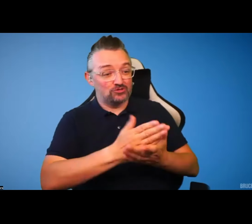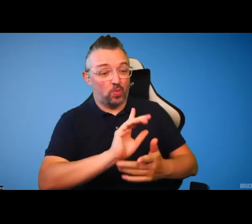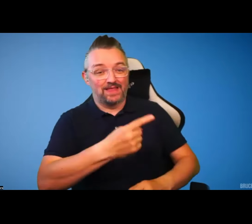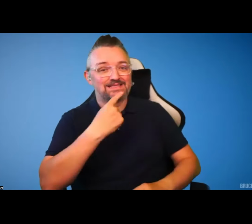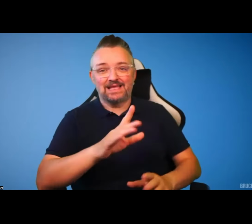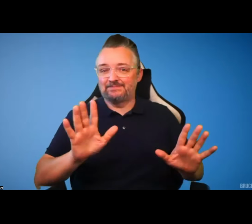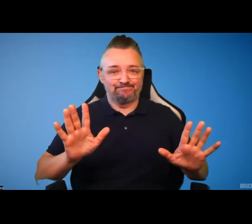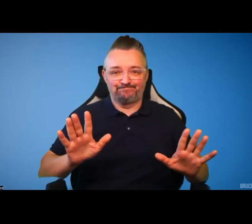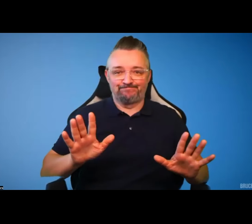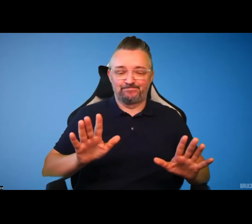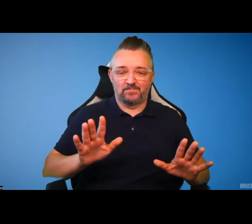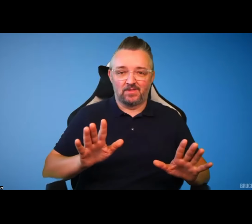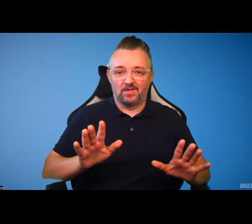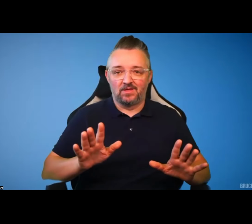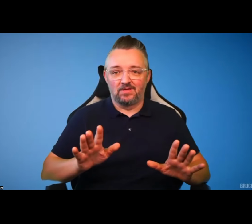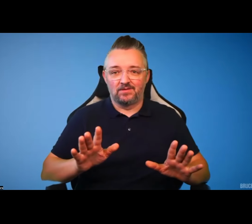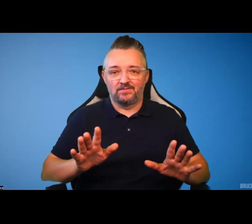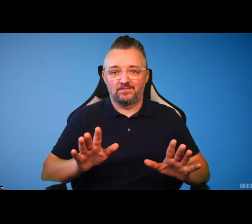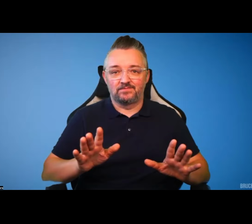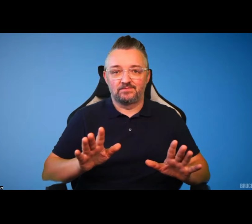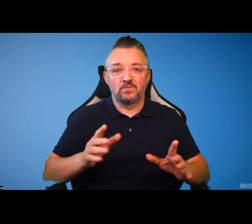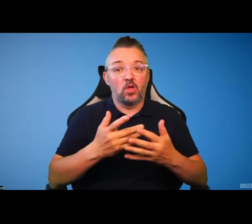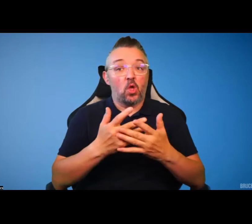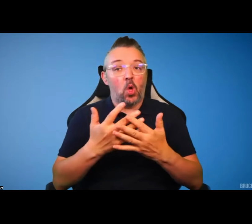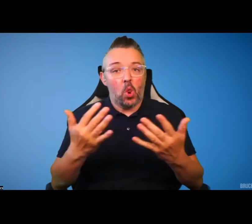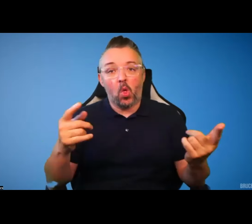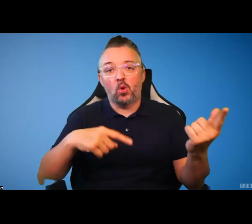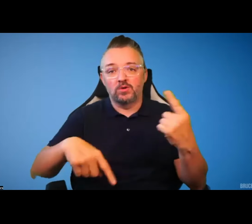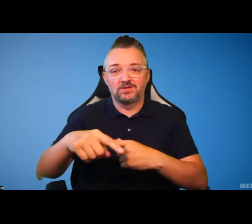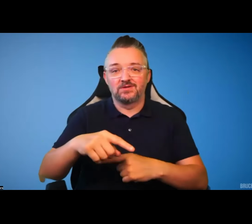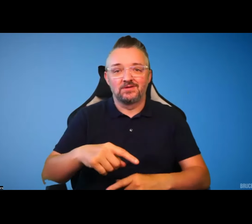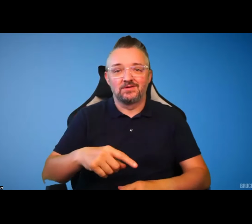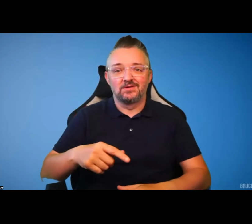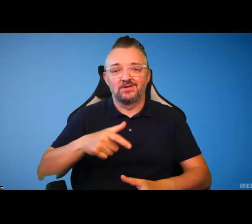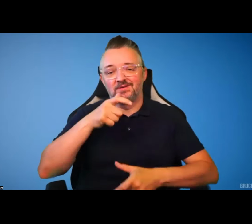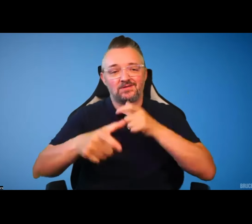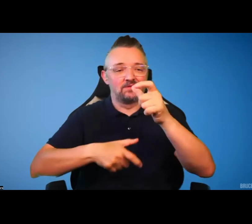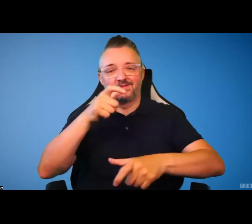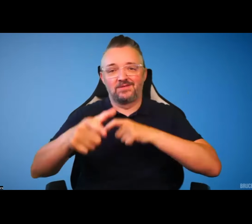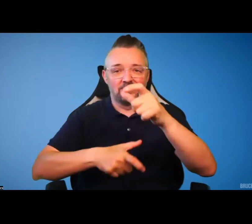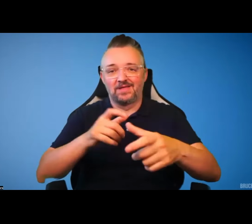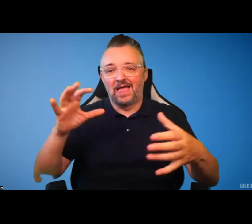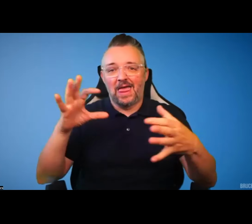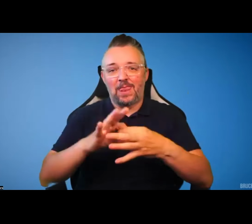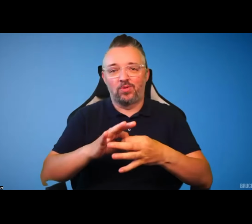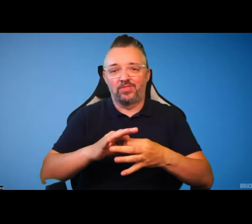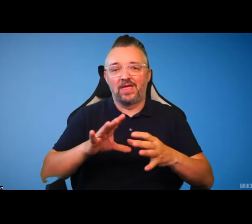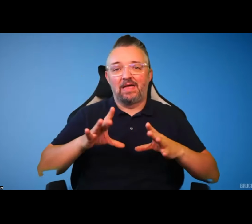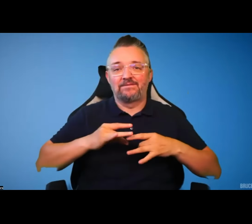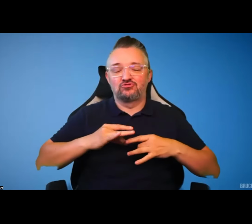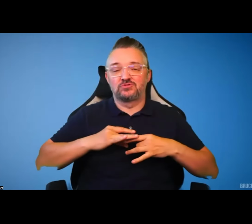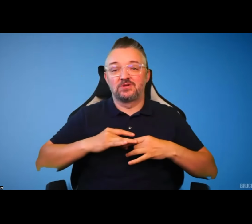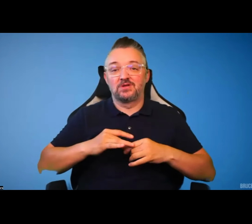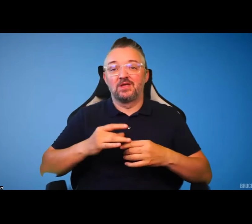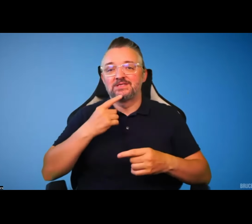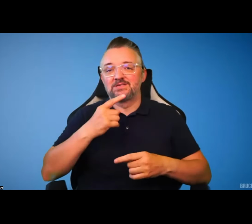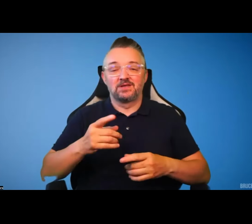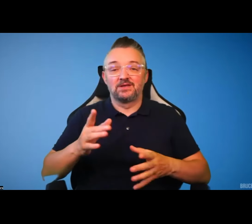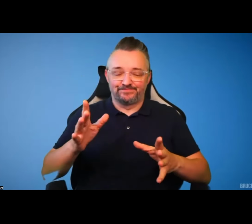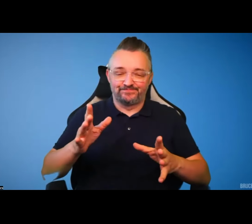bios. A lot of people have a lot of things to say about infectious disease, and COVID has only increased that. So